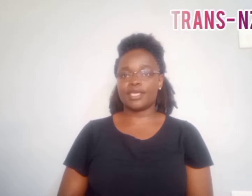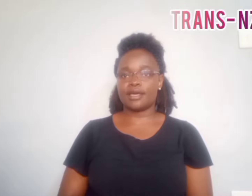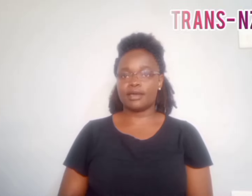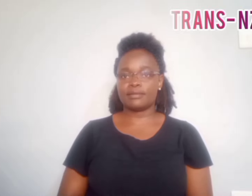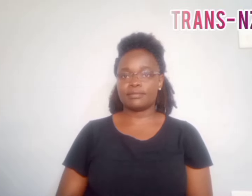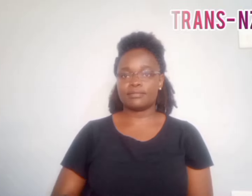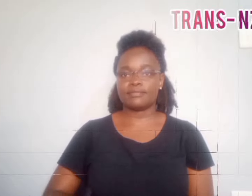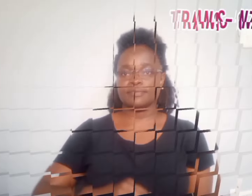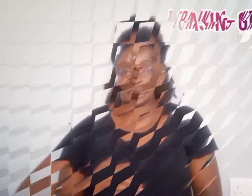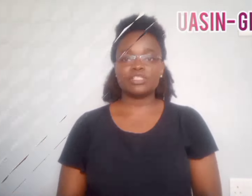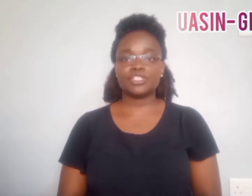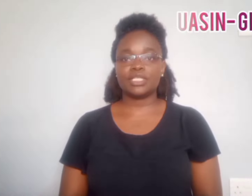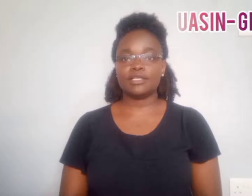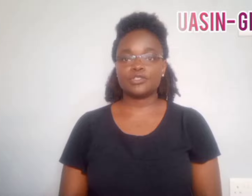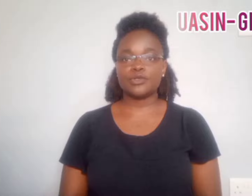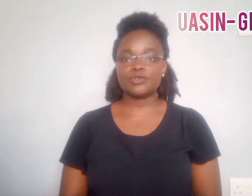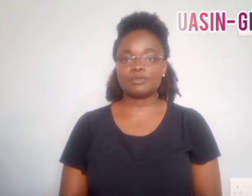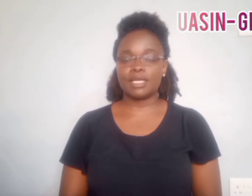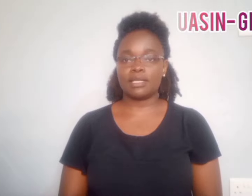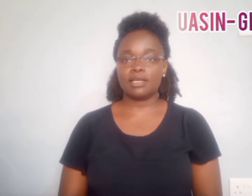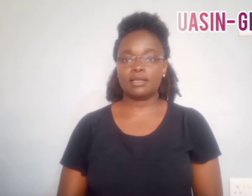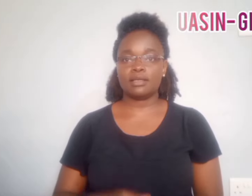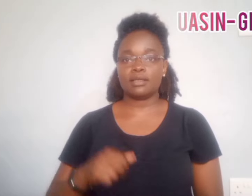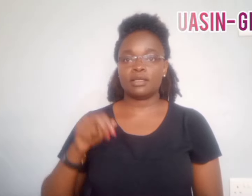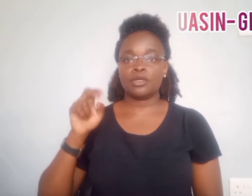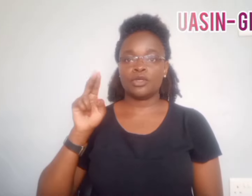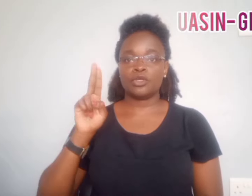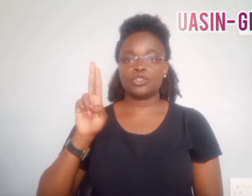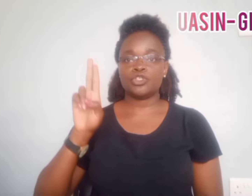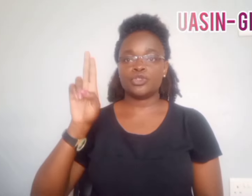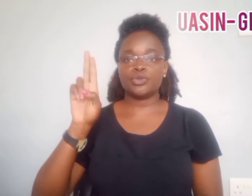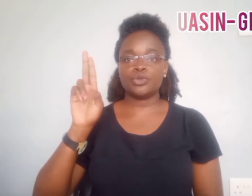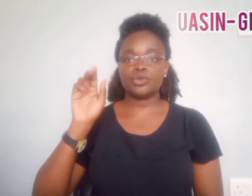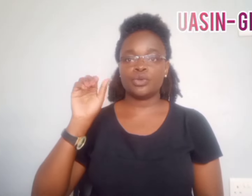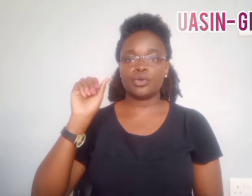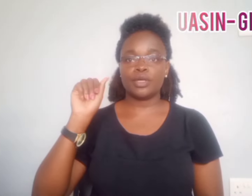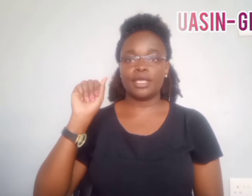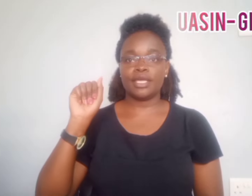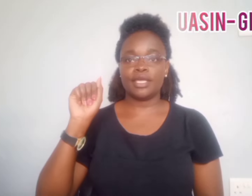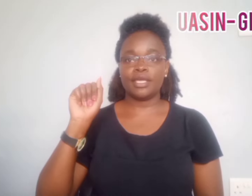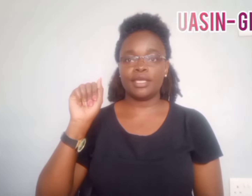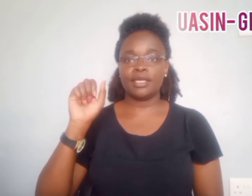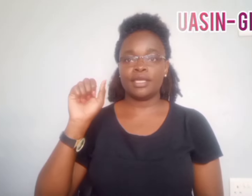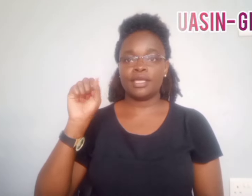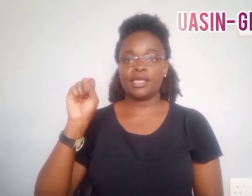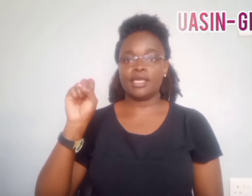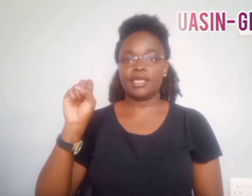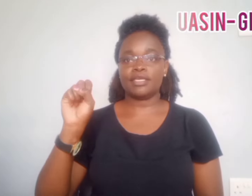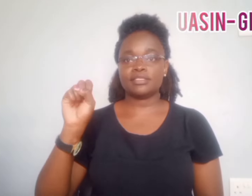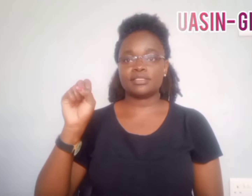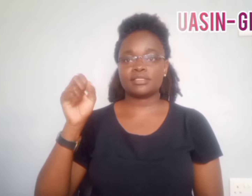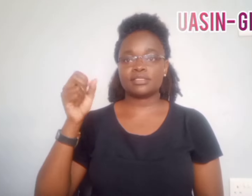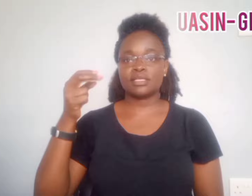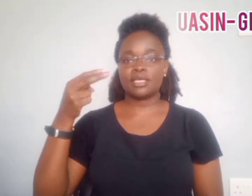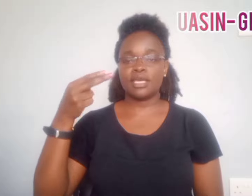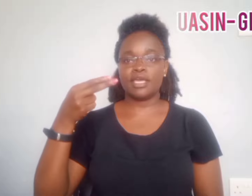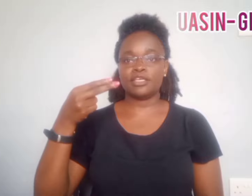Nzoia. Washing Gishu, you spell U A S